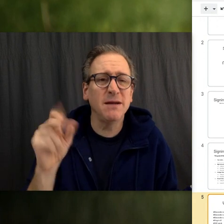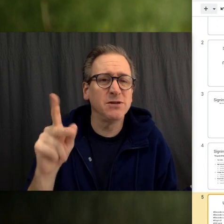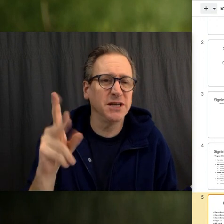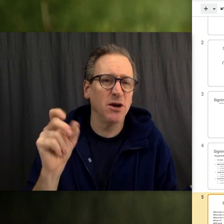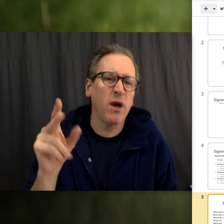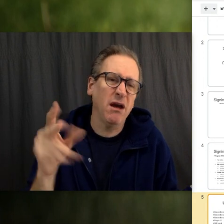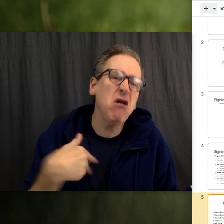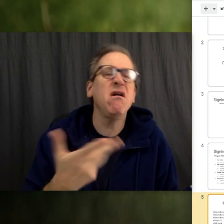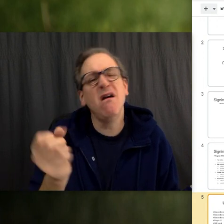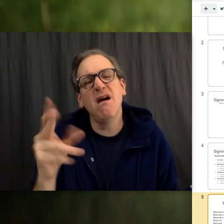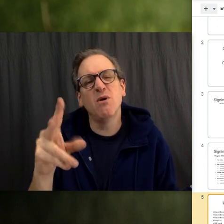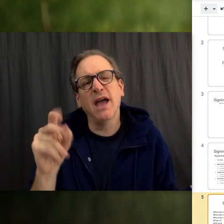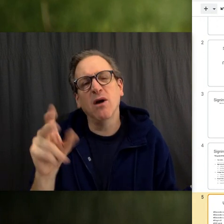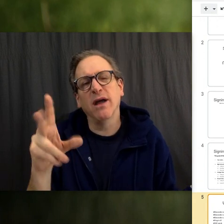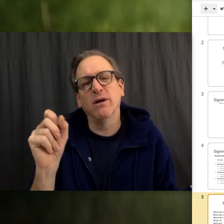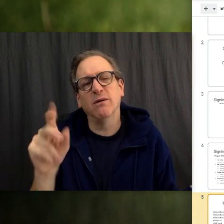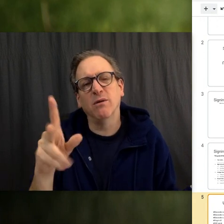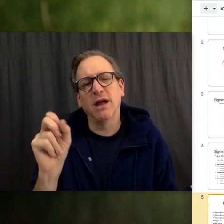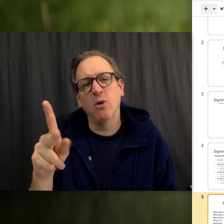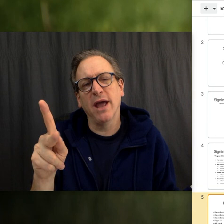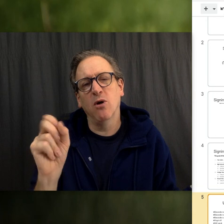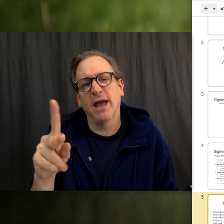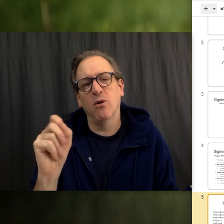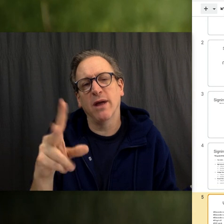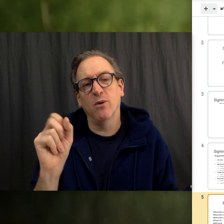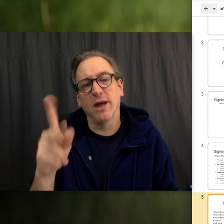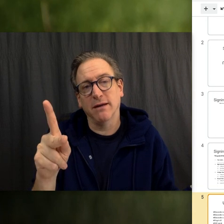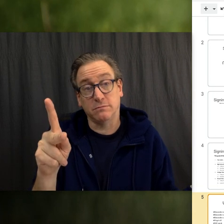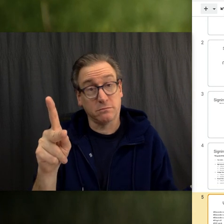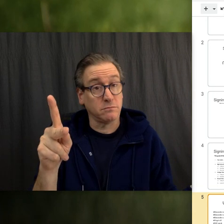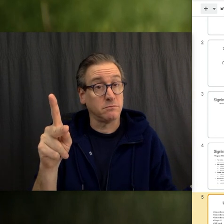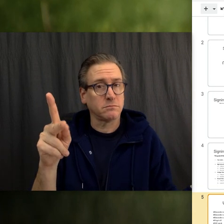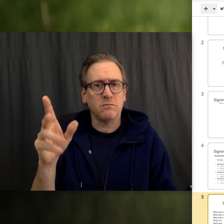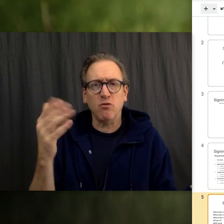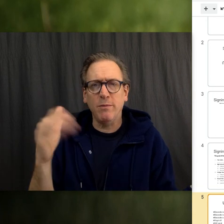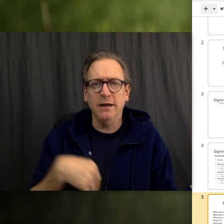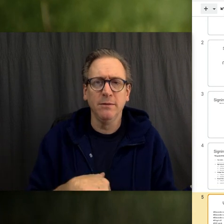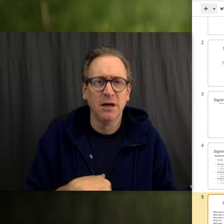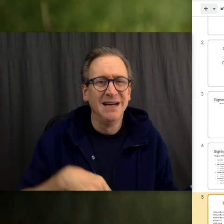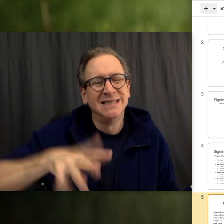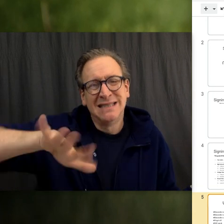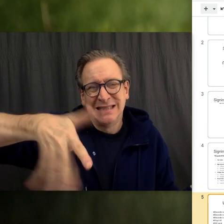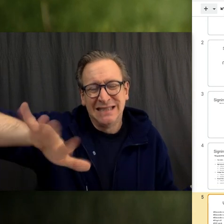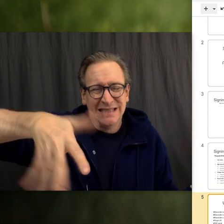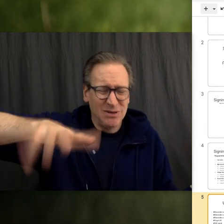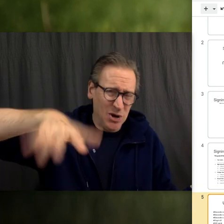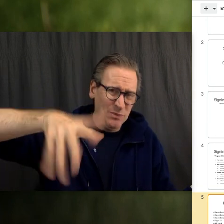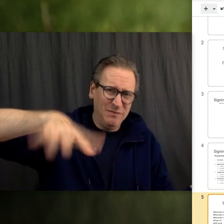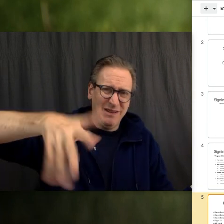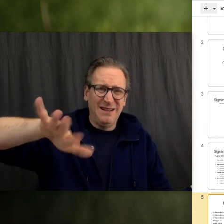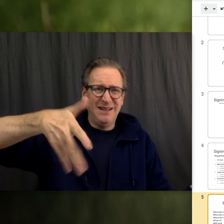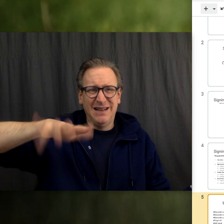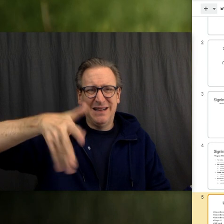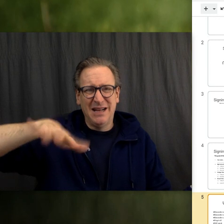And oftentimes you'll see it, okay. Okay. Repeated.